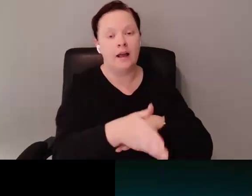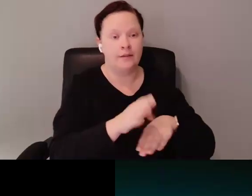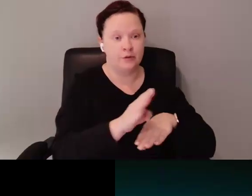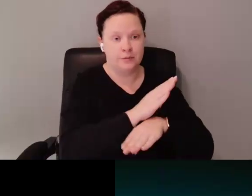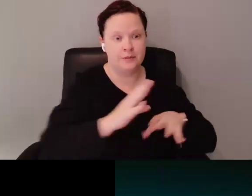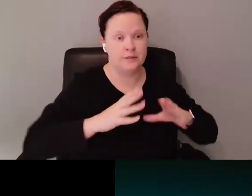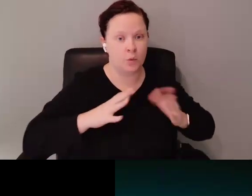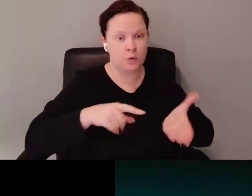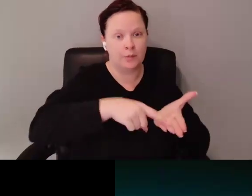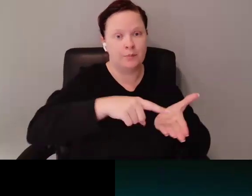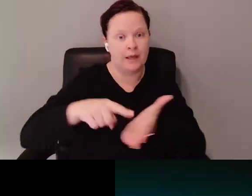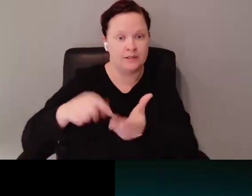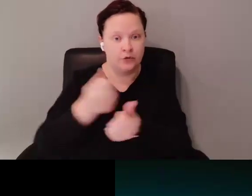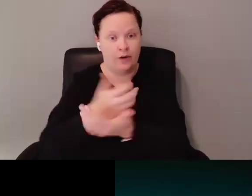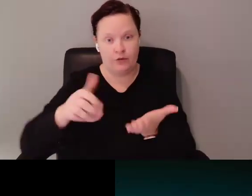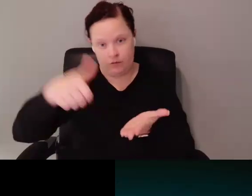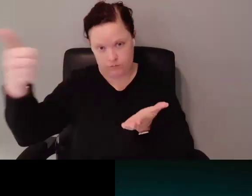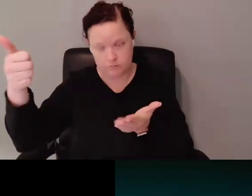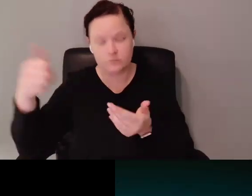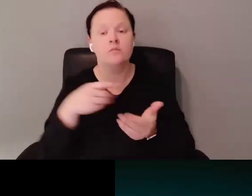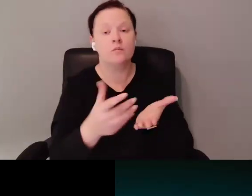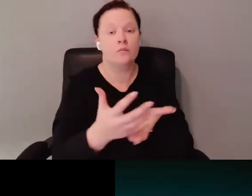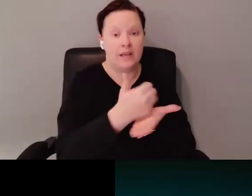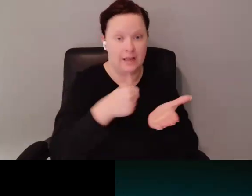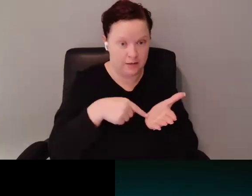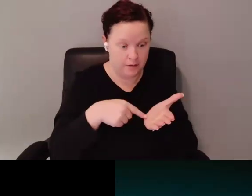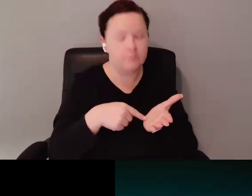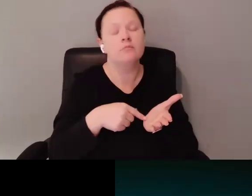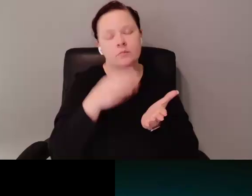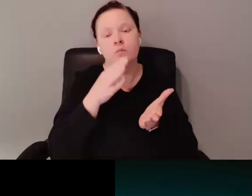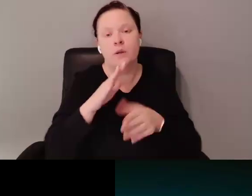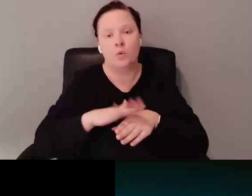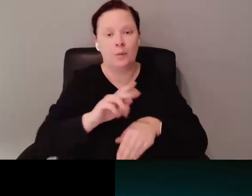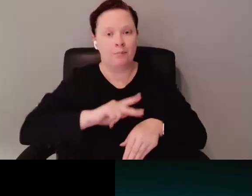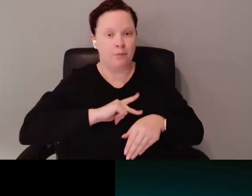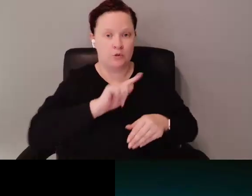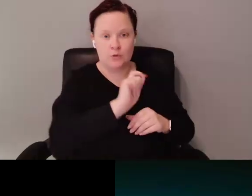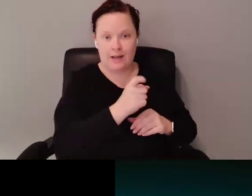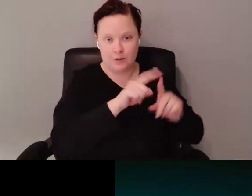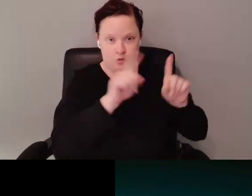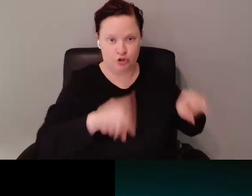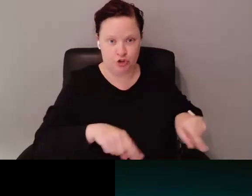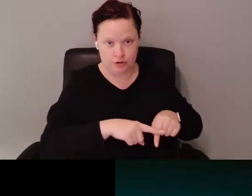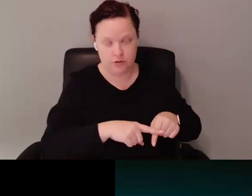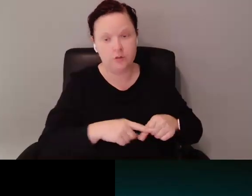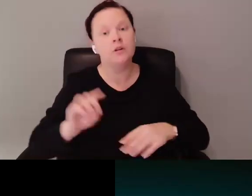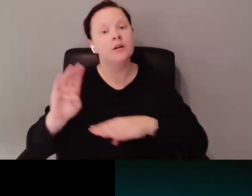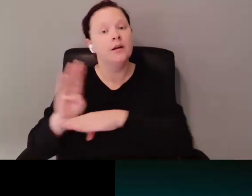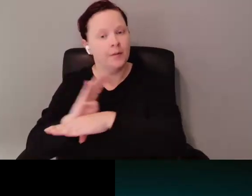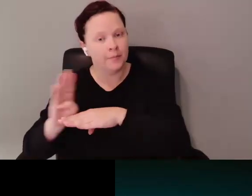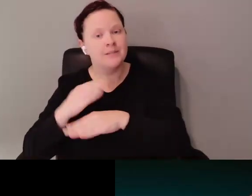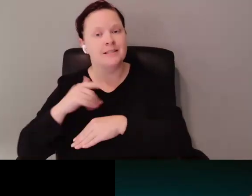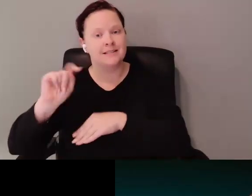else. That's your income, and that's going to be on your personal tax returns. So your business can have a tax return, but as a